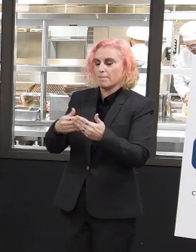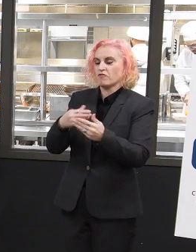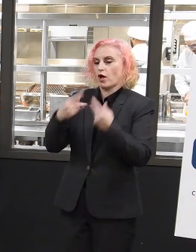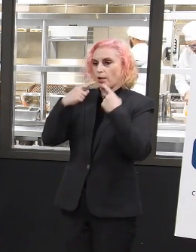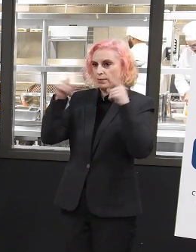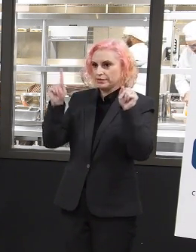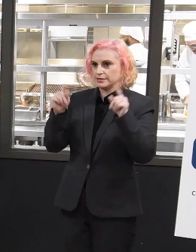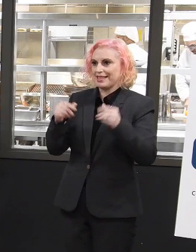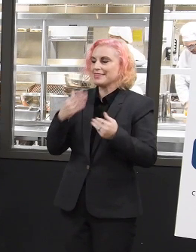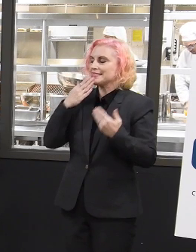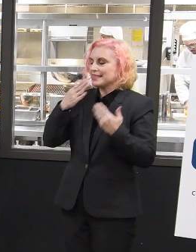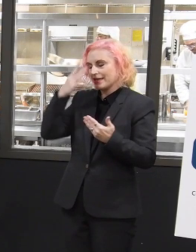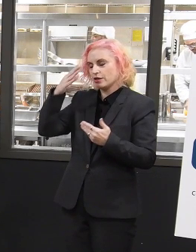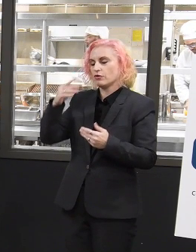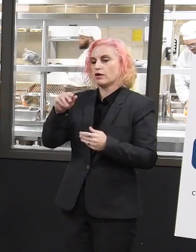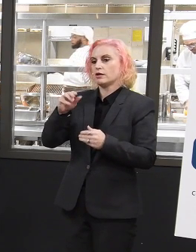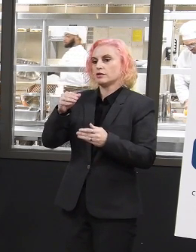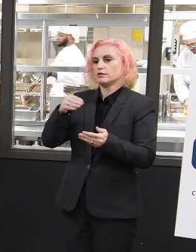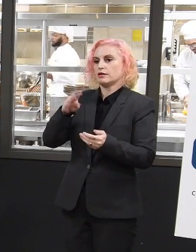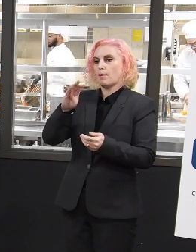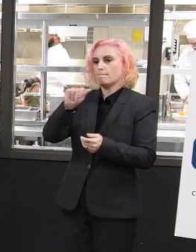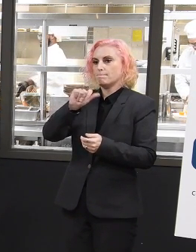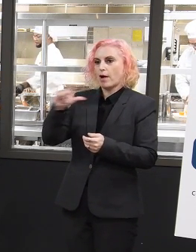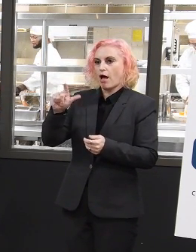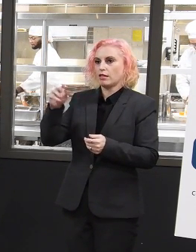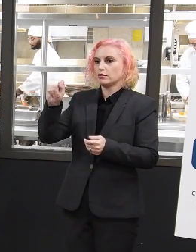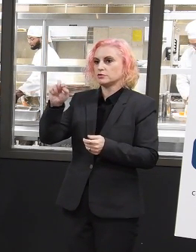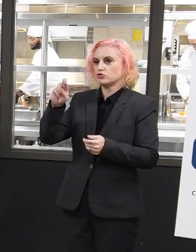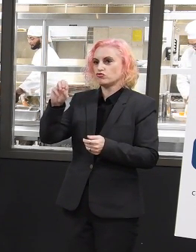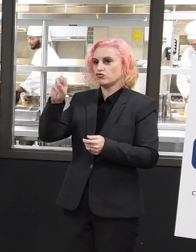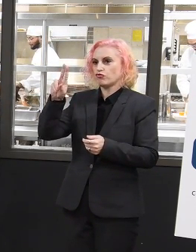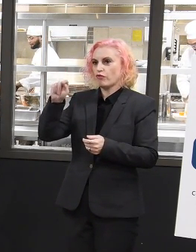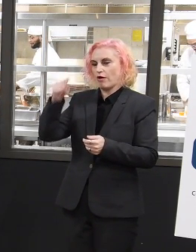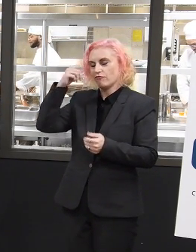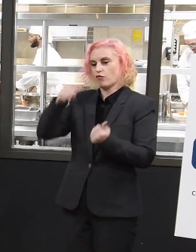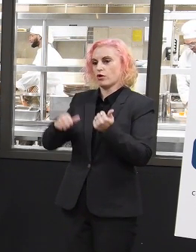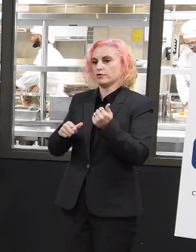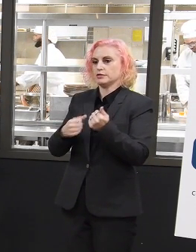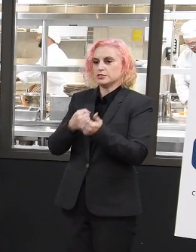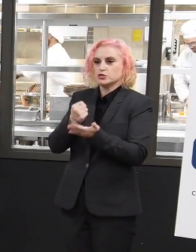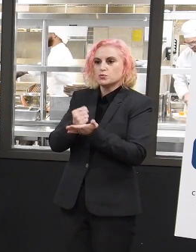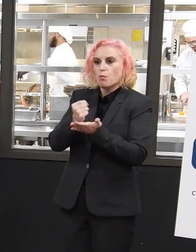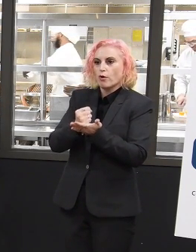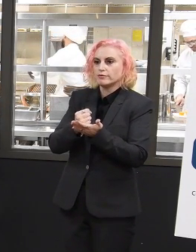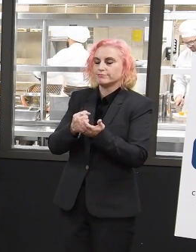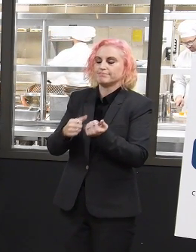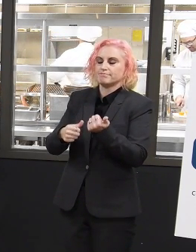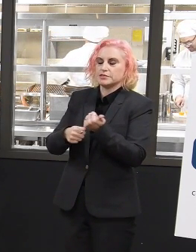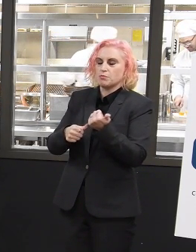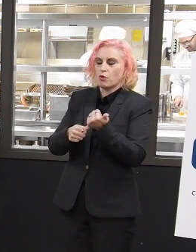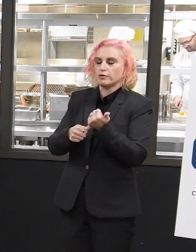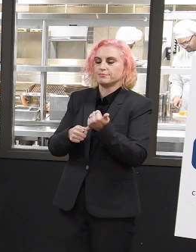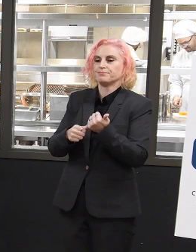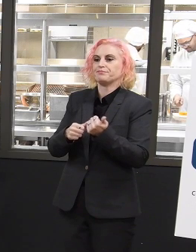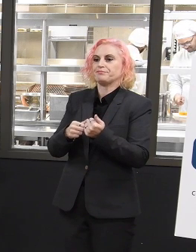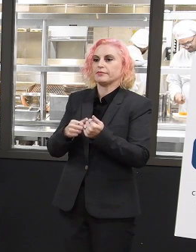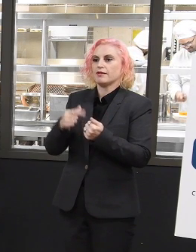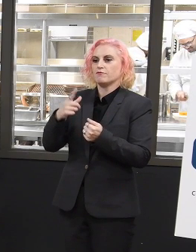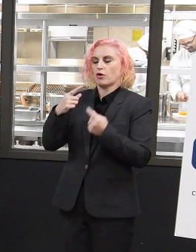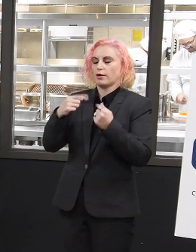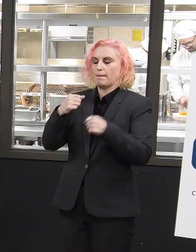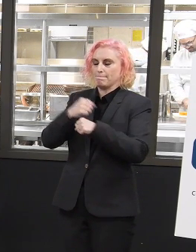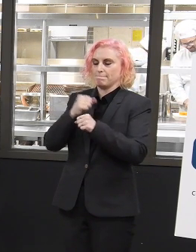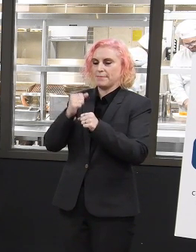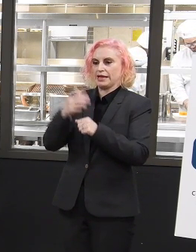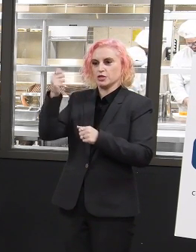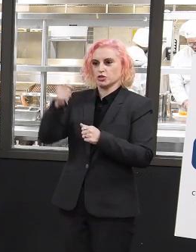Dr. Ball, Fran Trout, and Howard County government for your support and for making the Complete for Success Scholarship possible. And